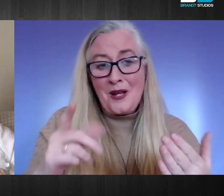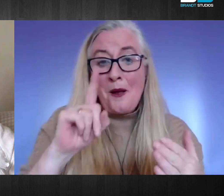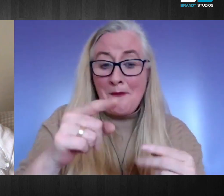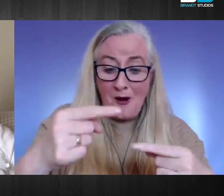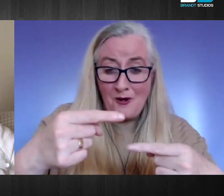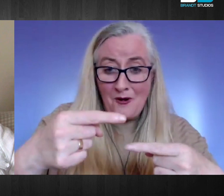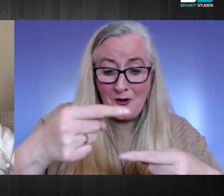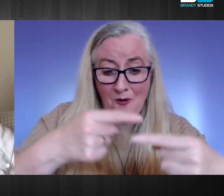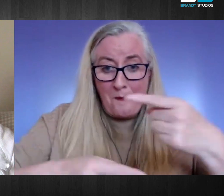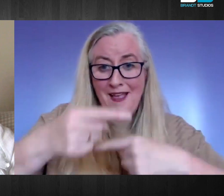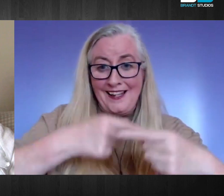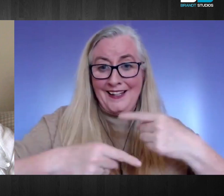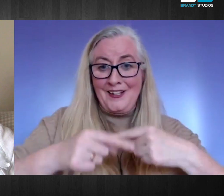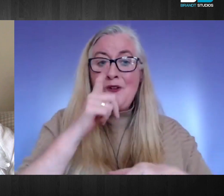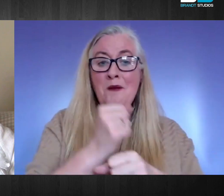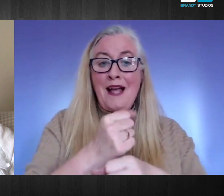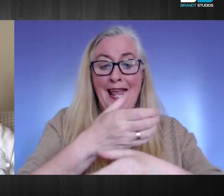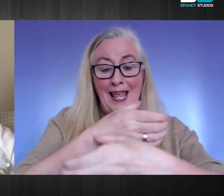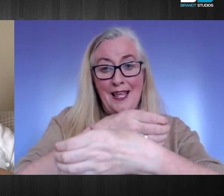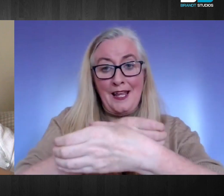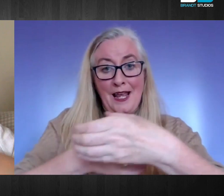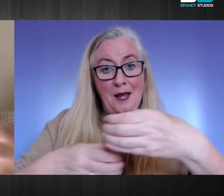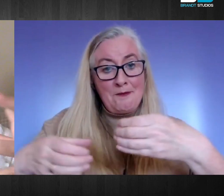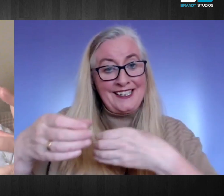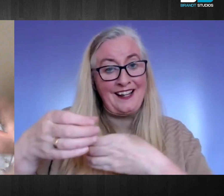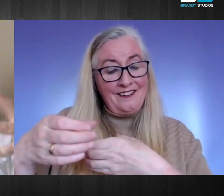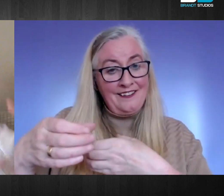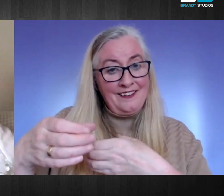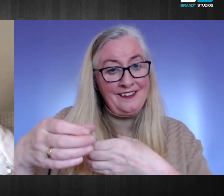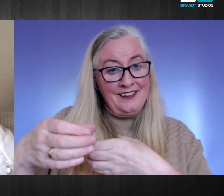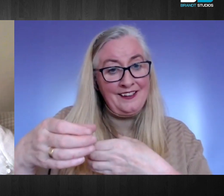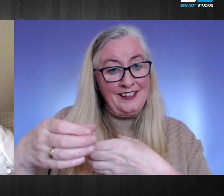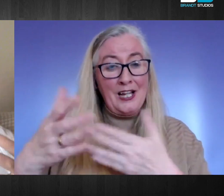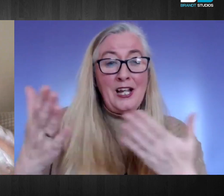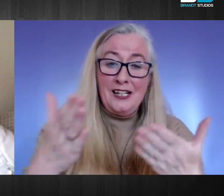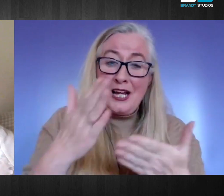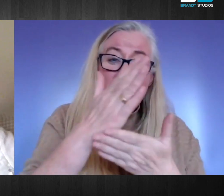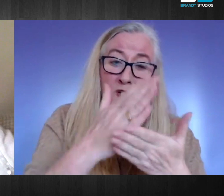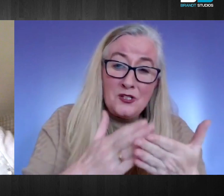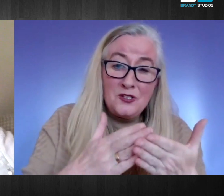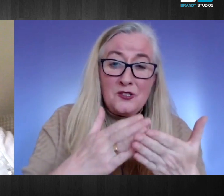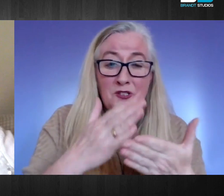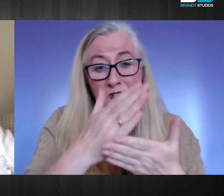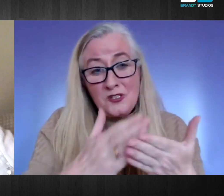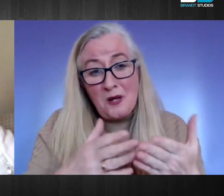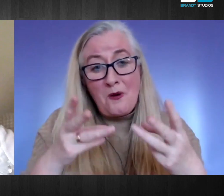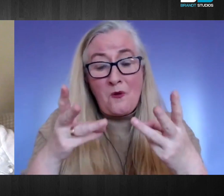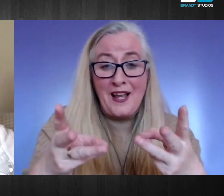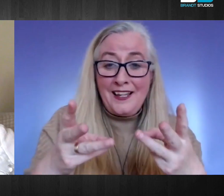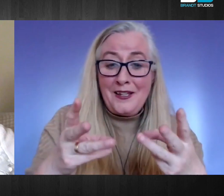empathy, I think we probably, in some ways, it's not okay that PPI is not happening at the